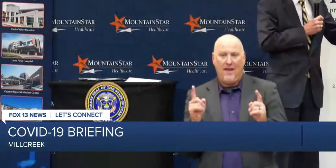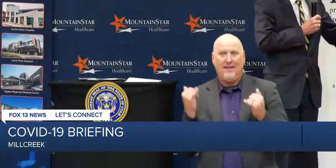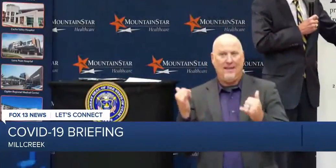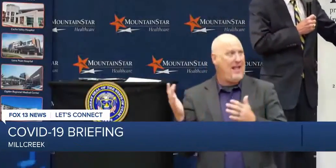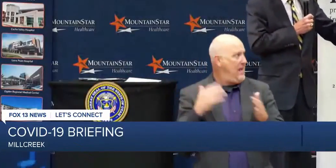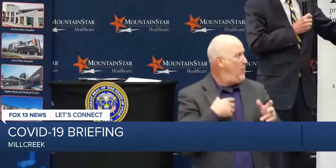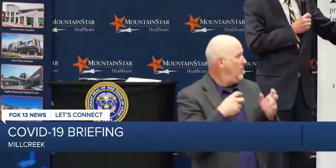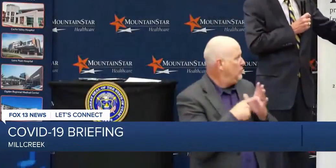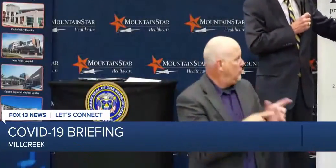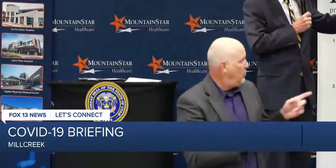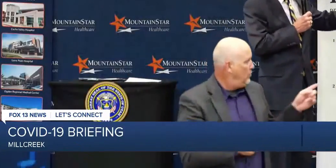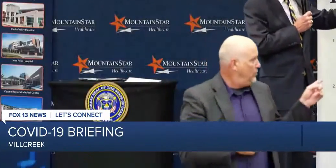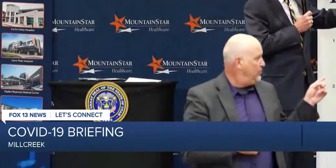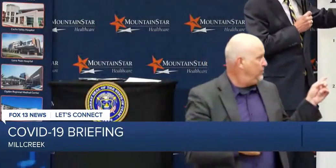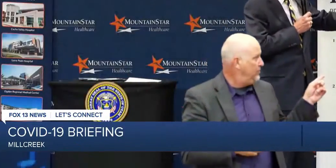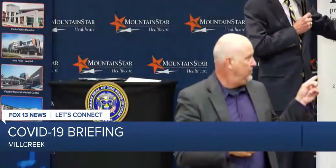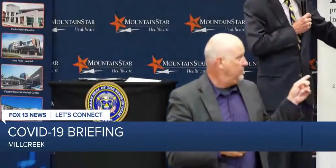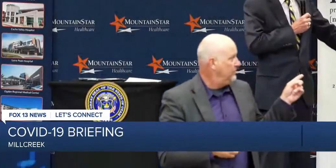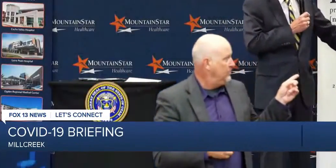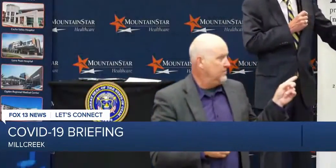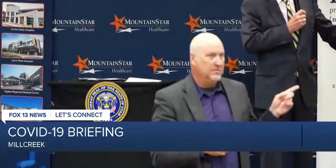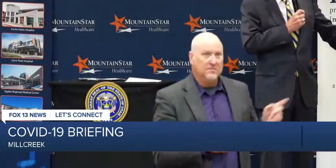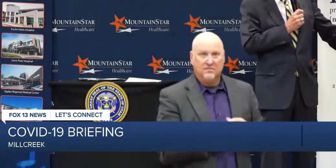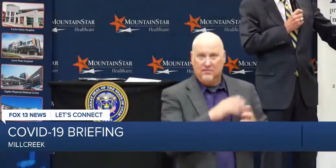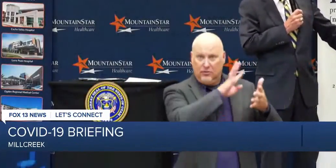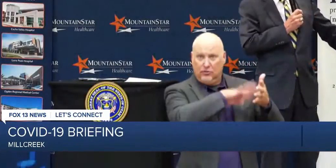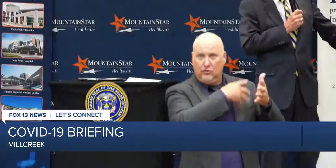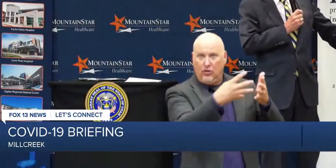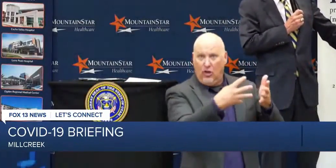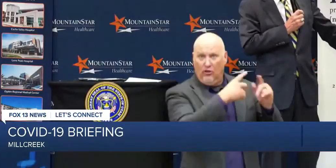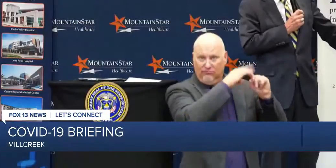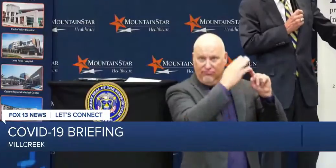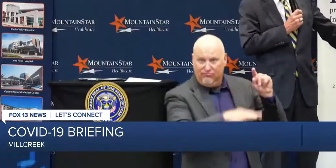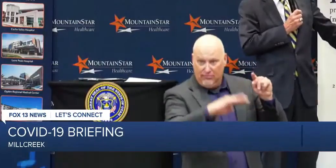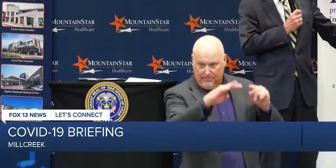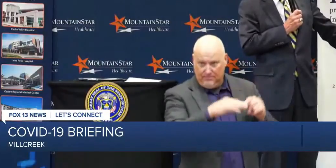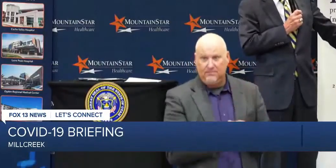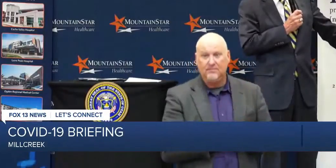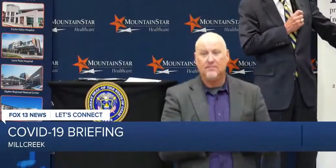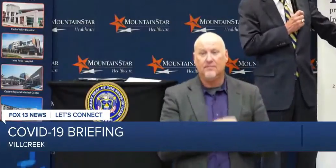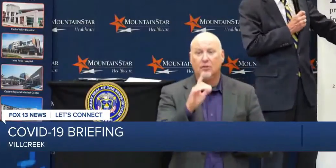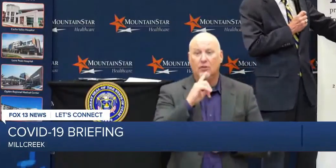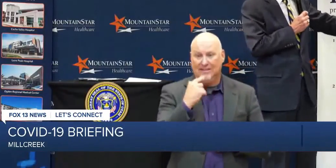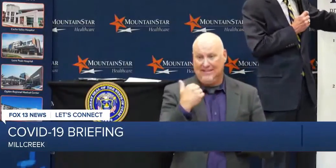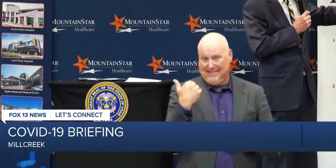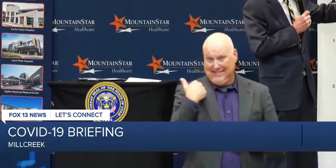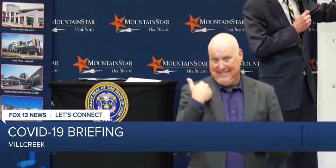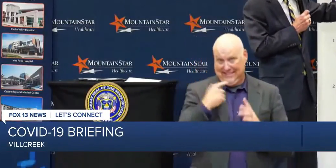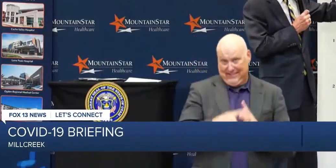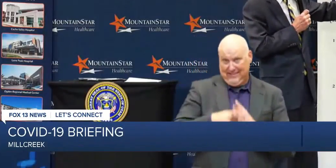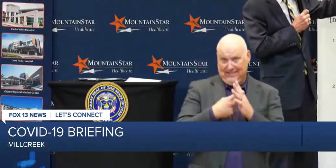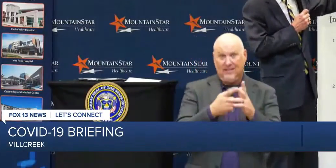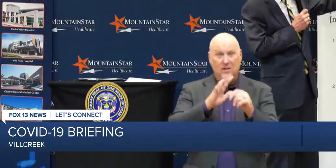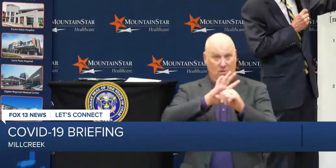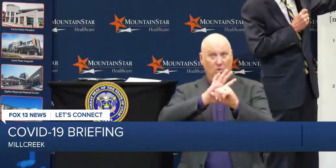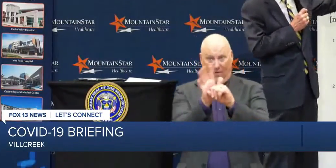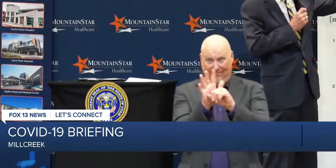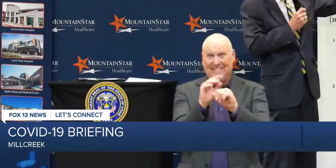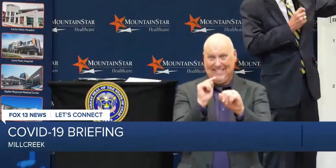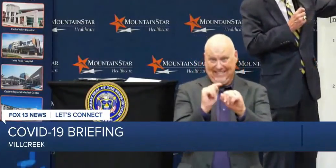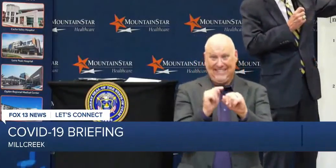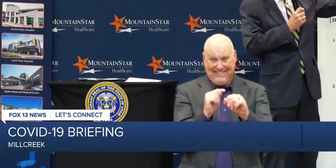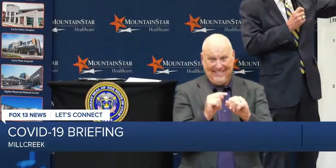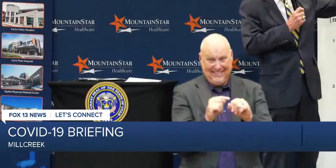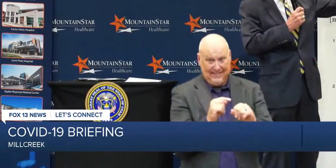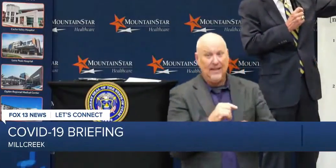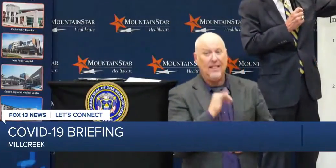its numbers. So here we have, since the beginning of the pandemic numbers, this is the number